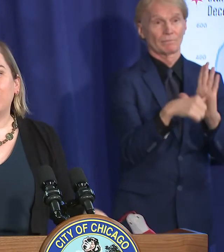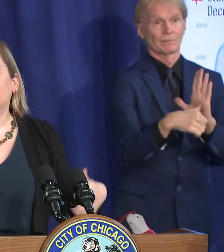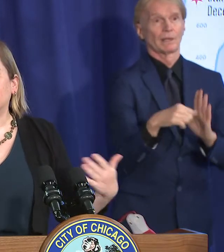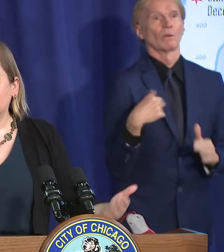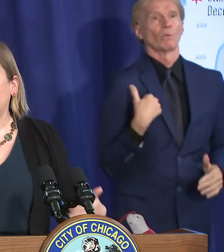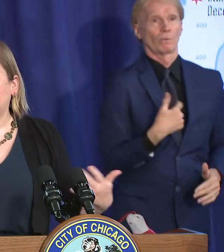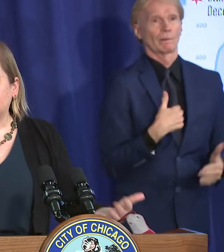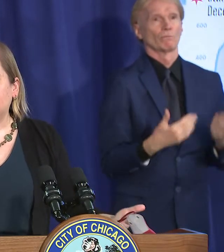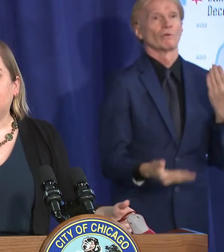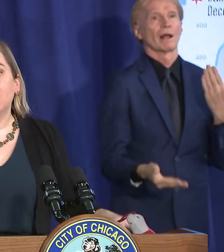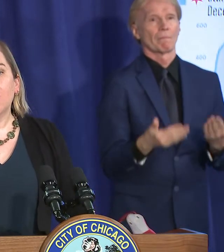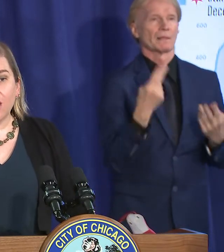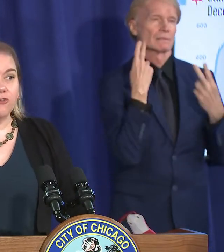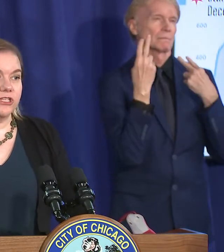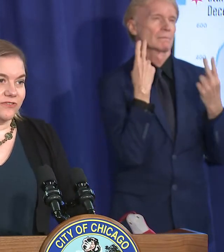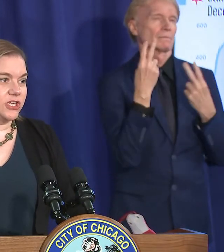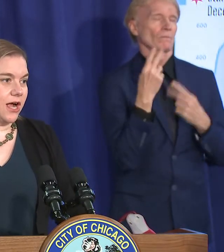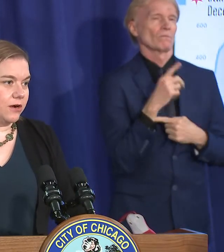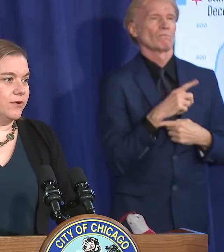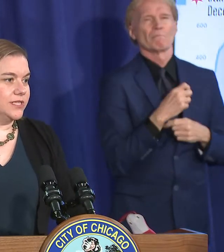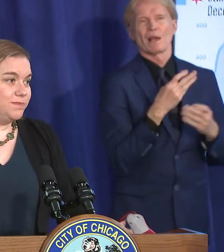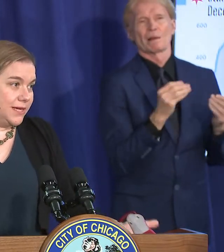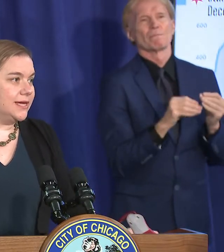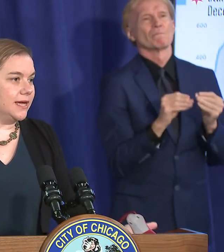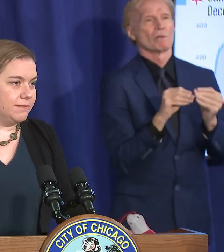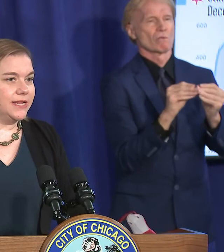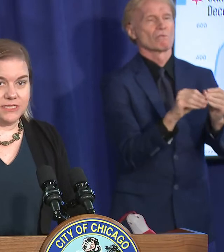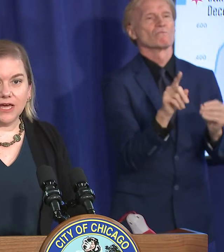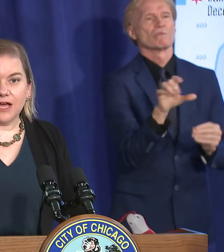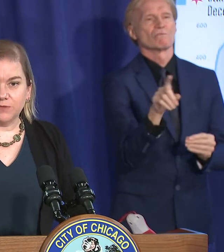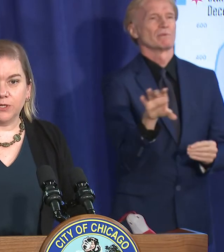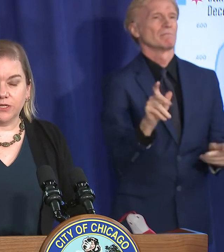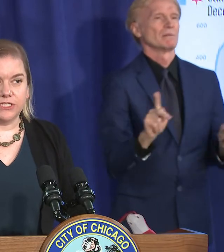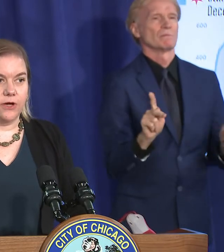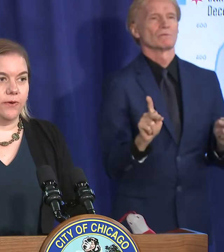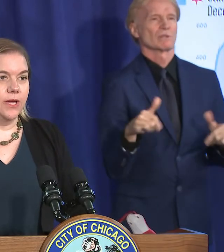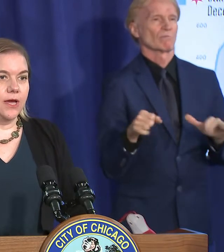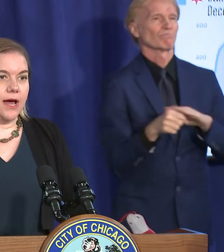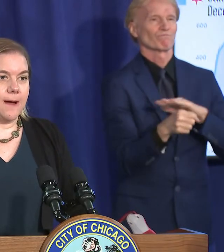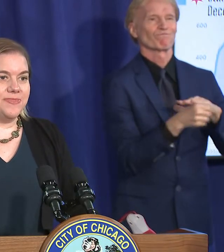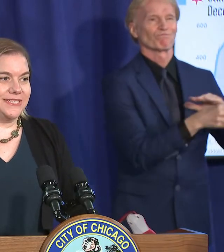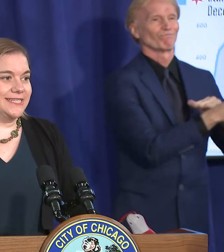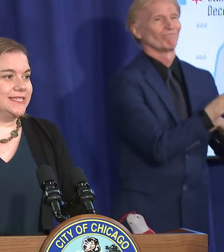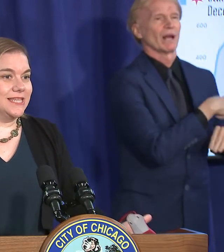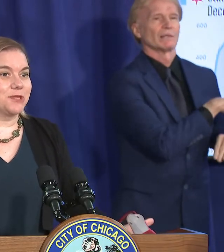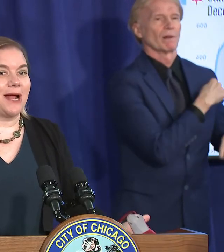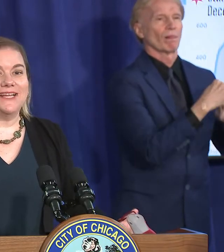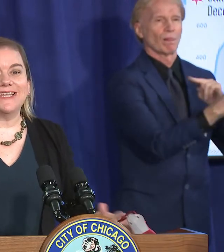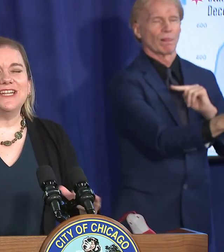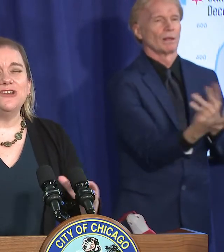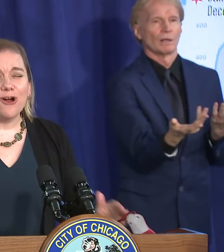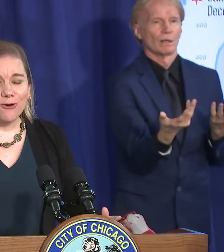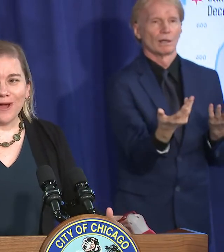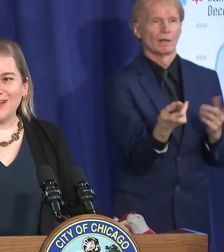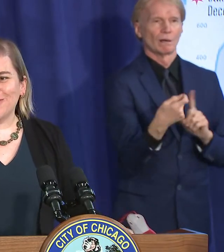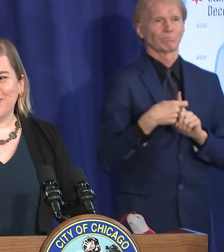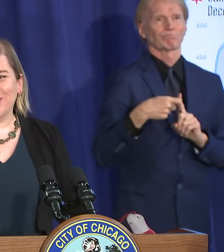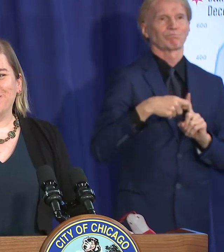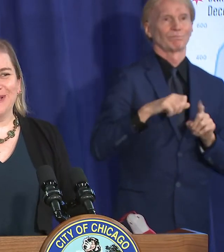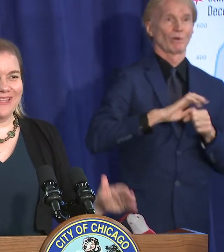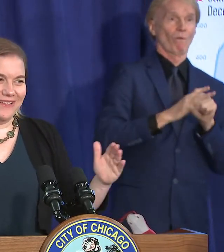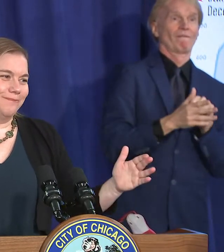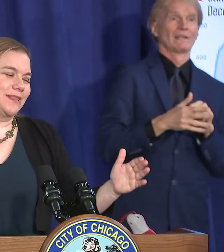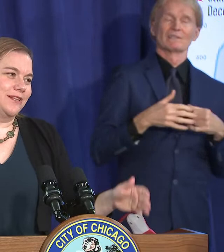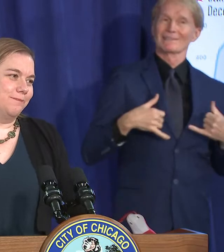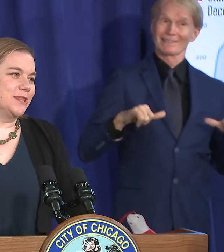we probably will continue to see hundreds of Chicagoans being admitted to the hospital. So the threat is in no way